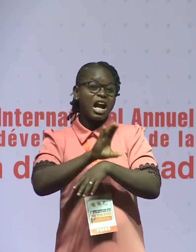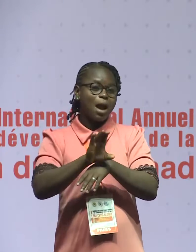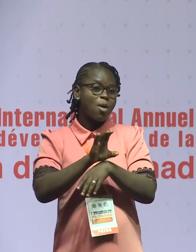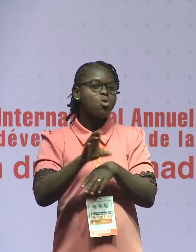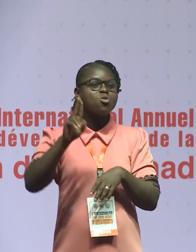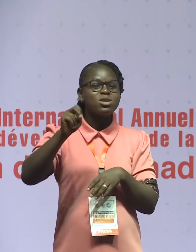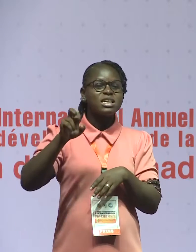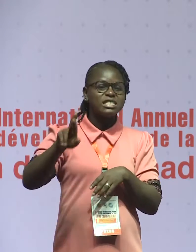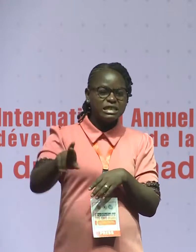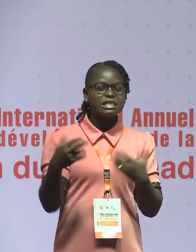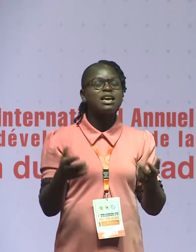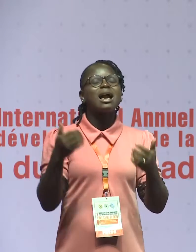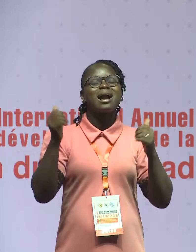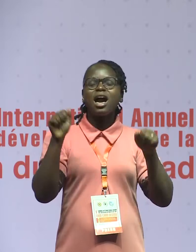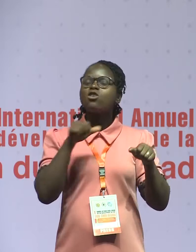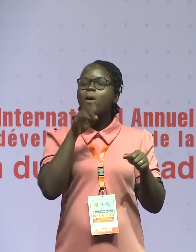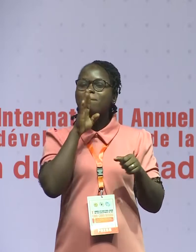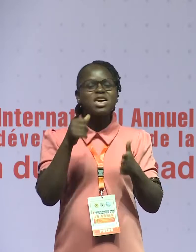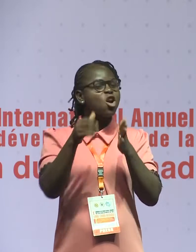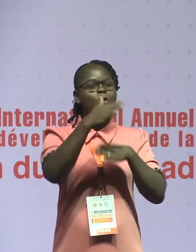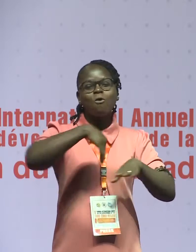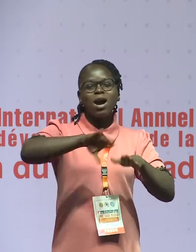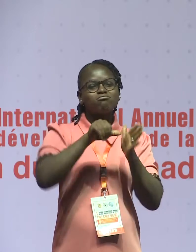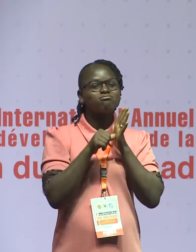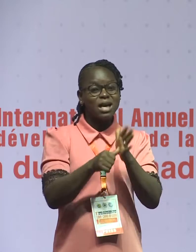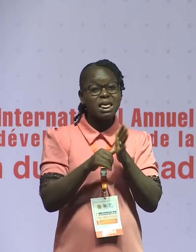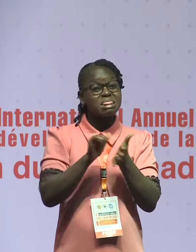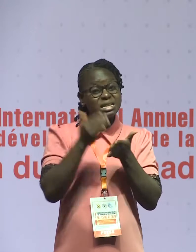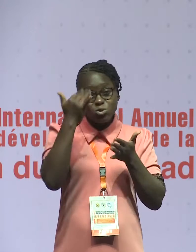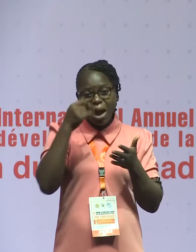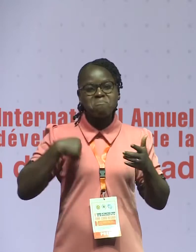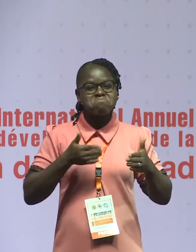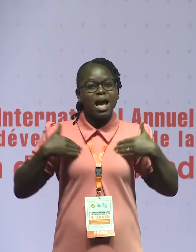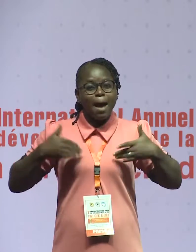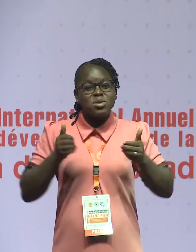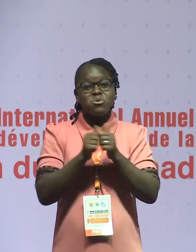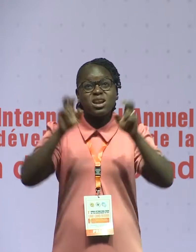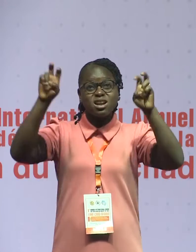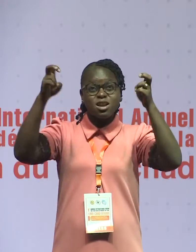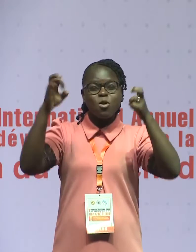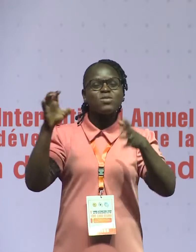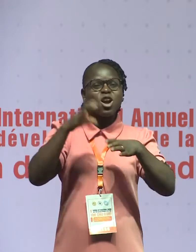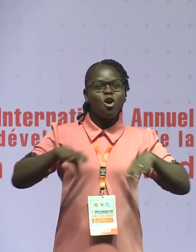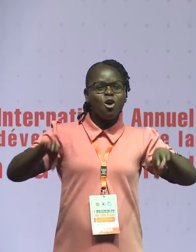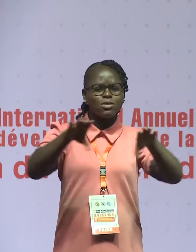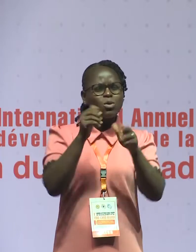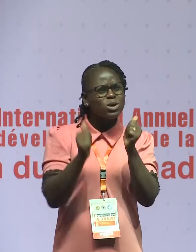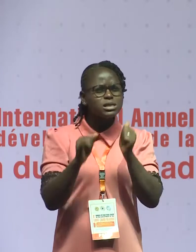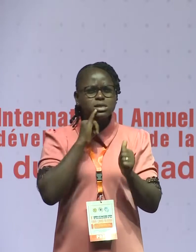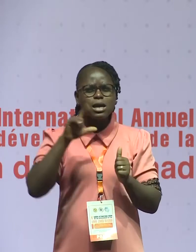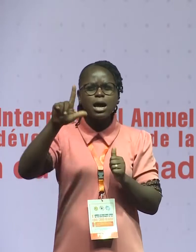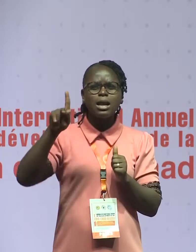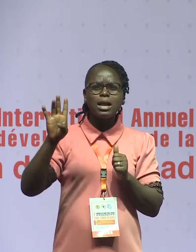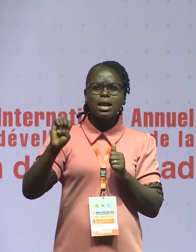Niger cannot be overstated. That is why we are quite pleased with the theme of the conference, which is Lake